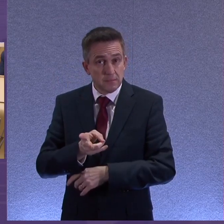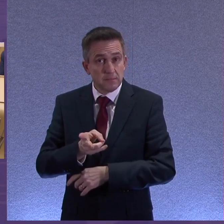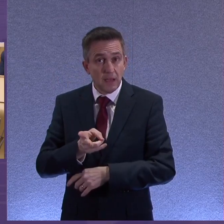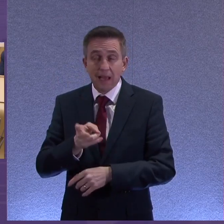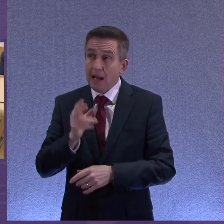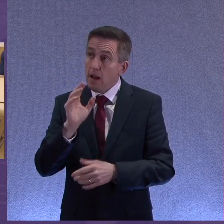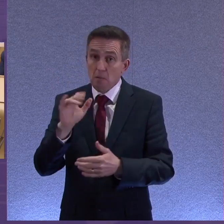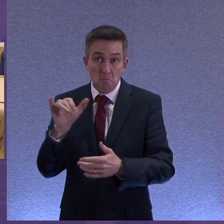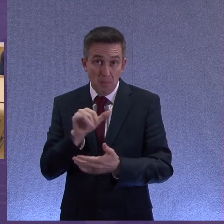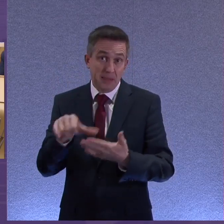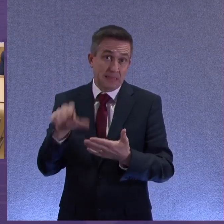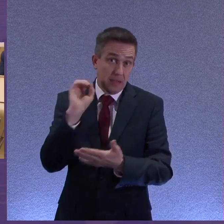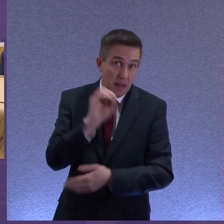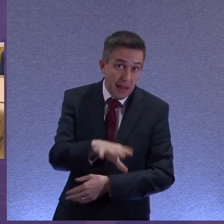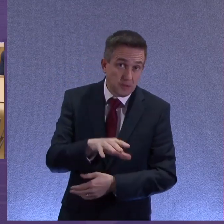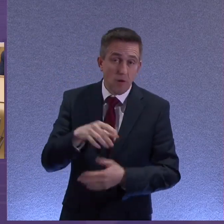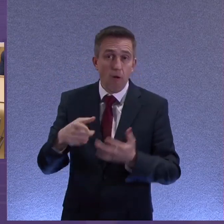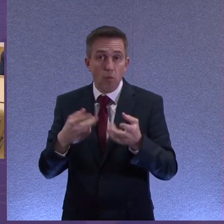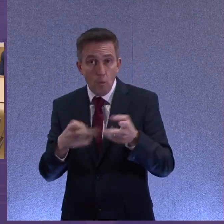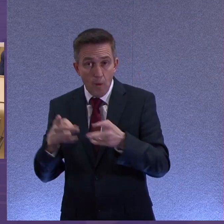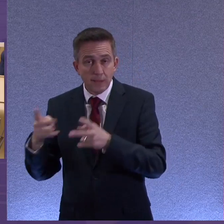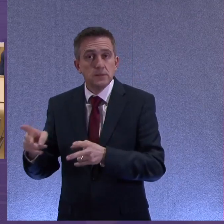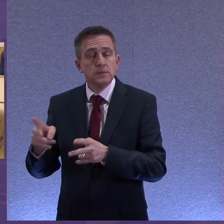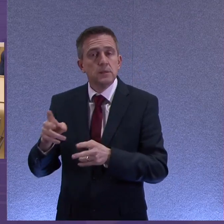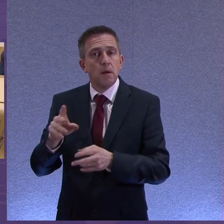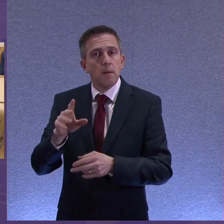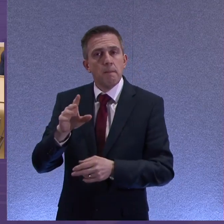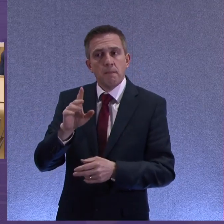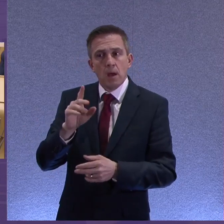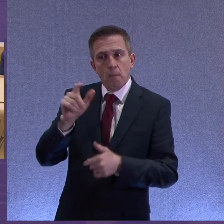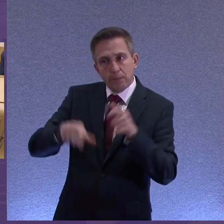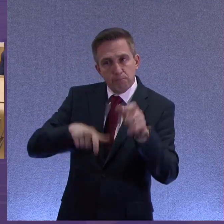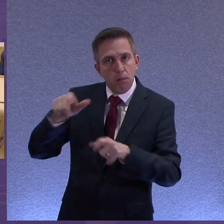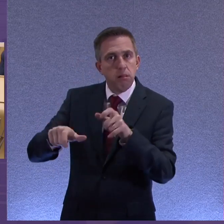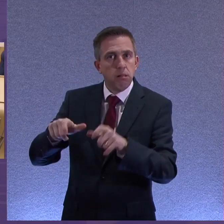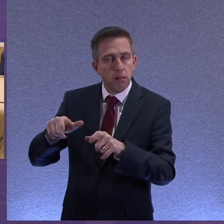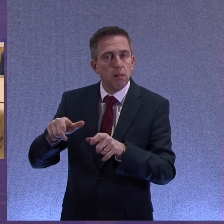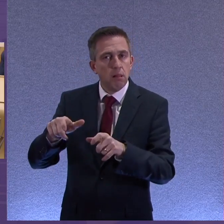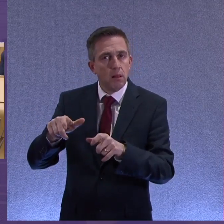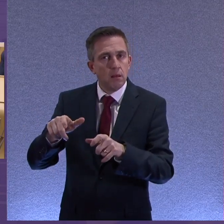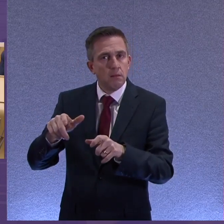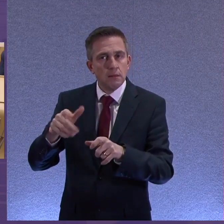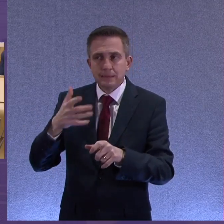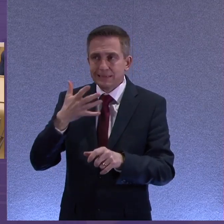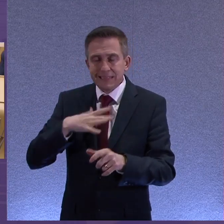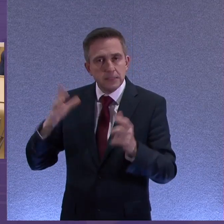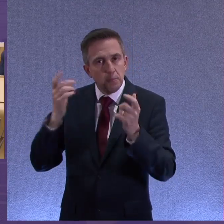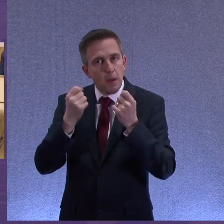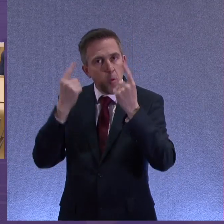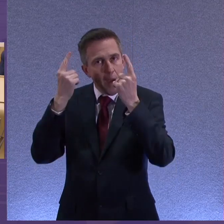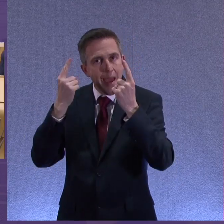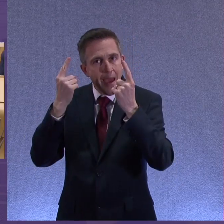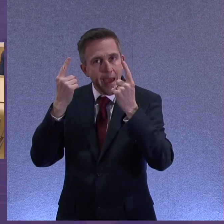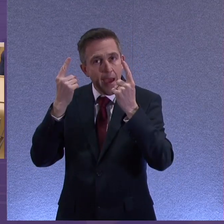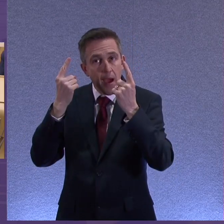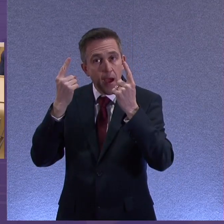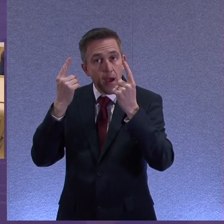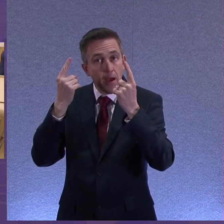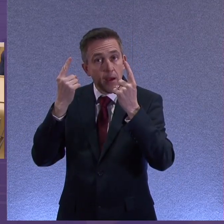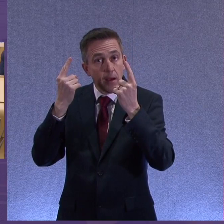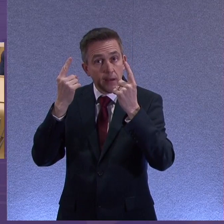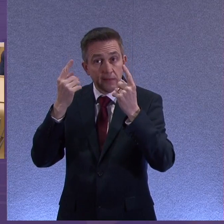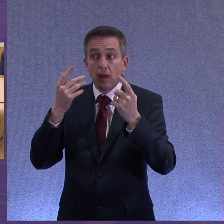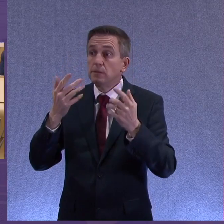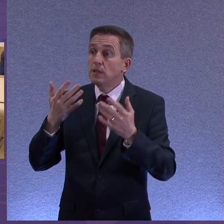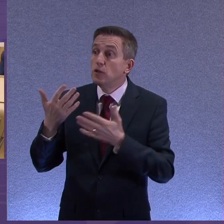a letter or whatever means we might find, what they really need is to know that the additional support that they need,